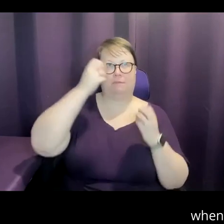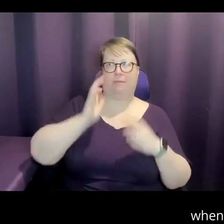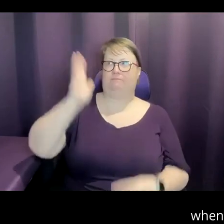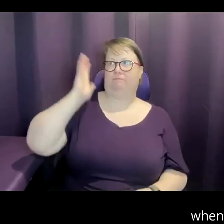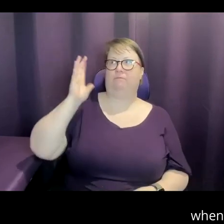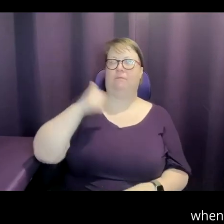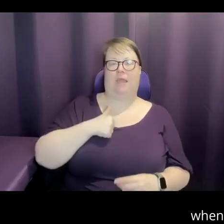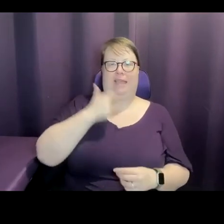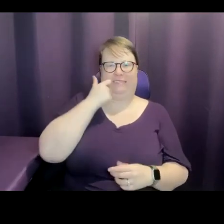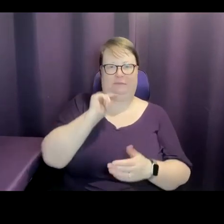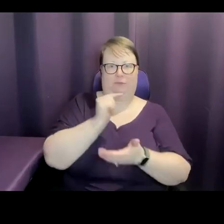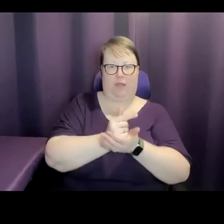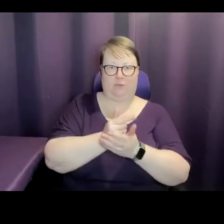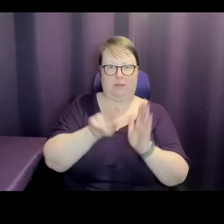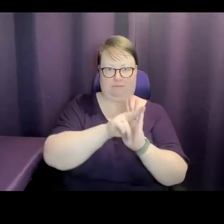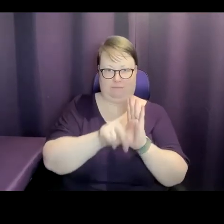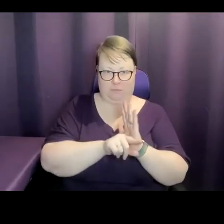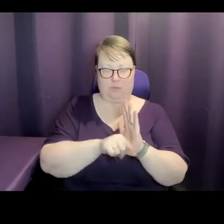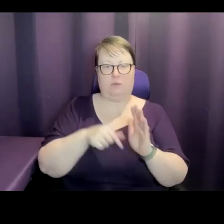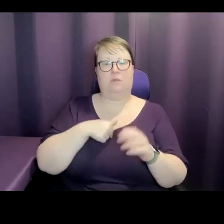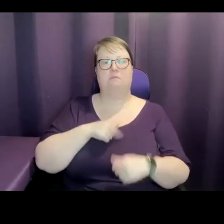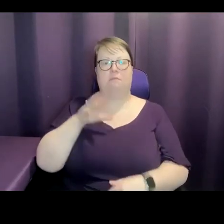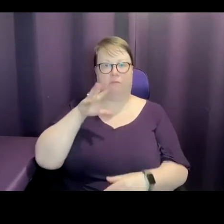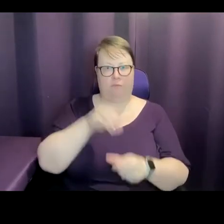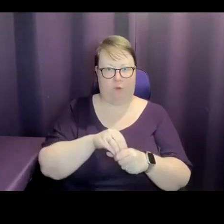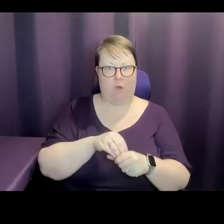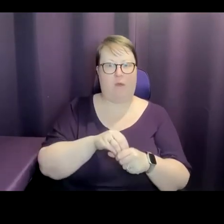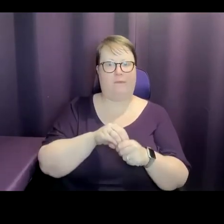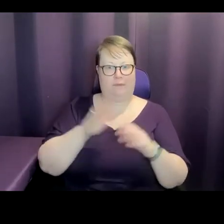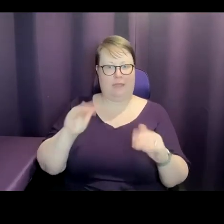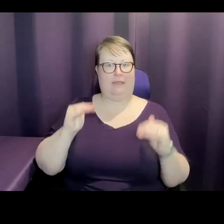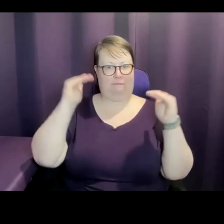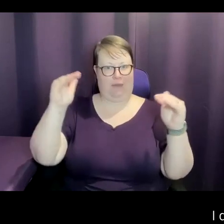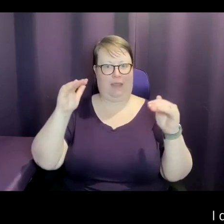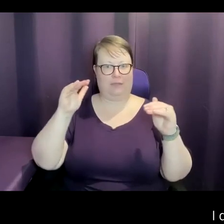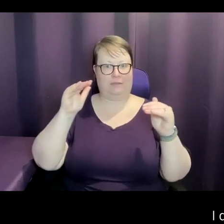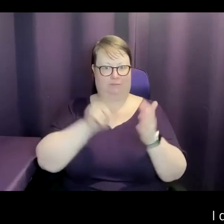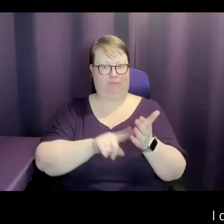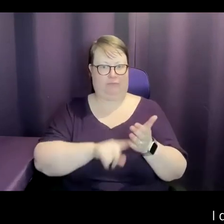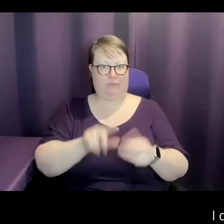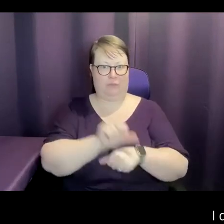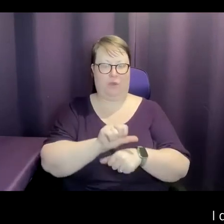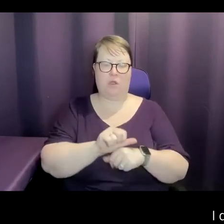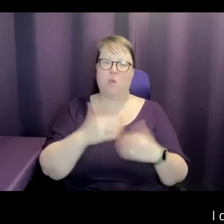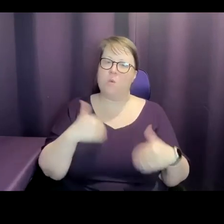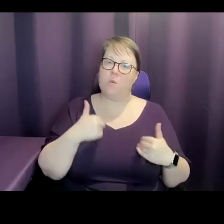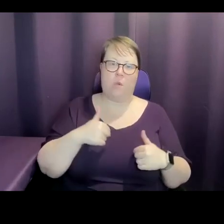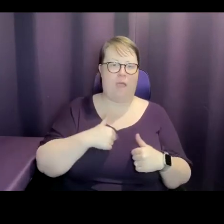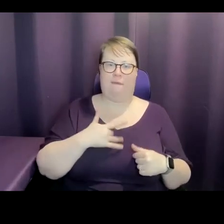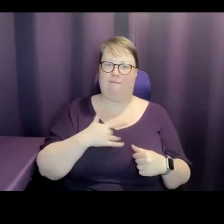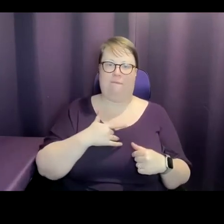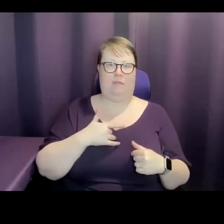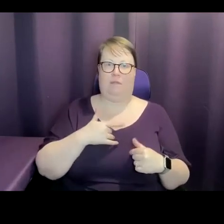from undergraduate and getting involved in advanced work. I don't think I could have given a presentation that